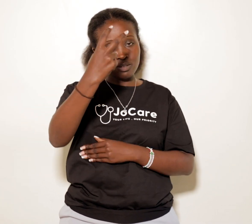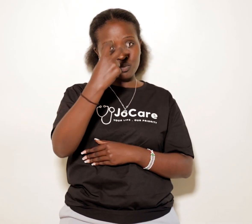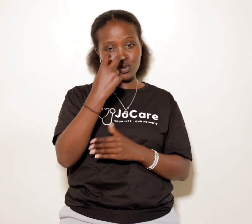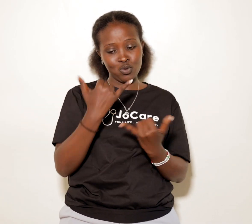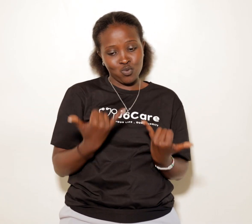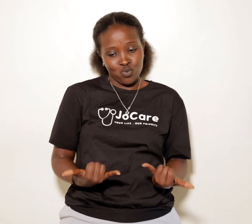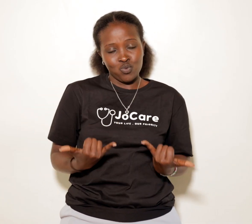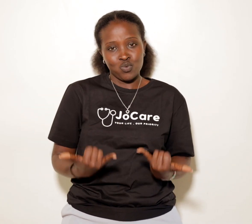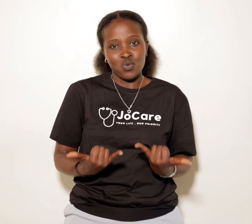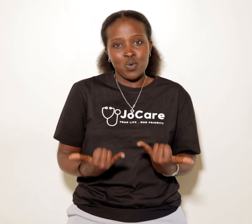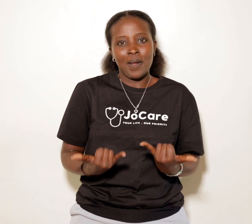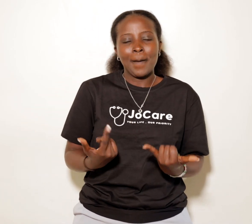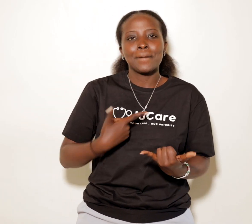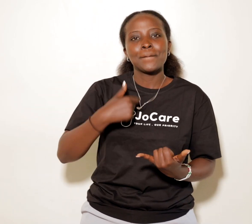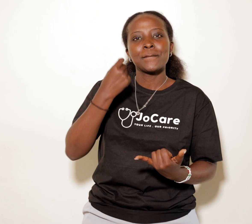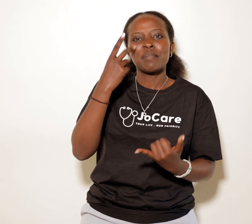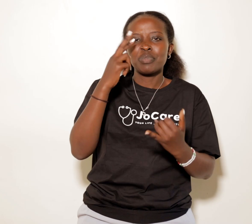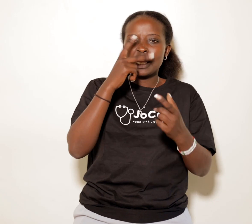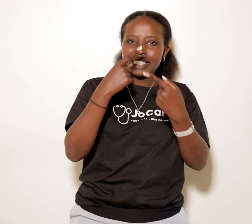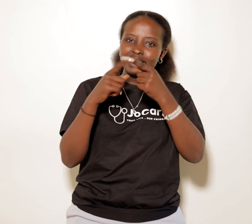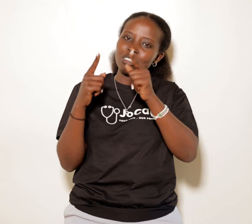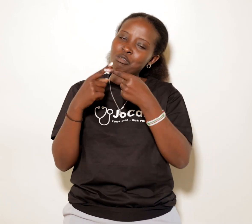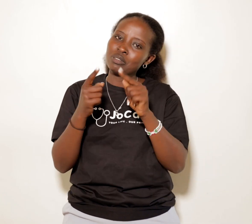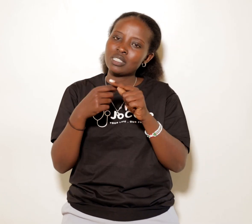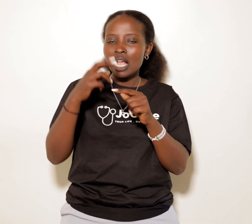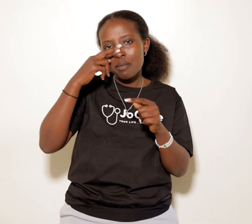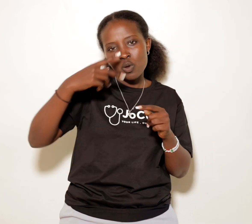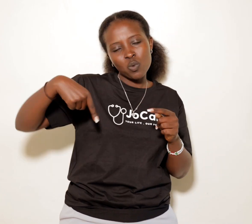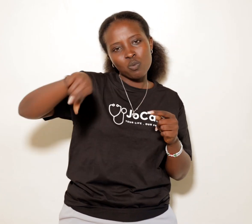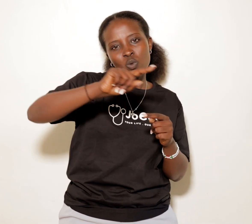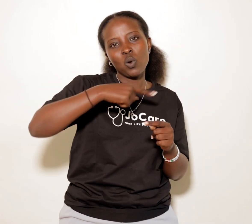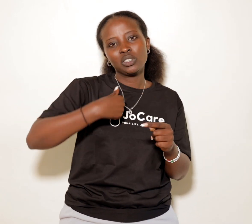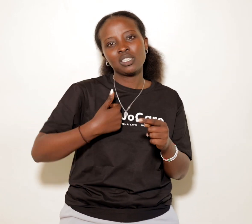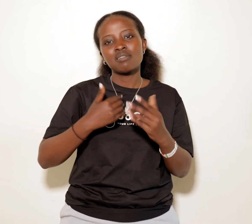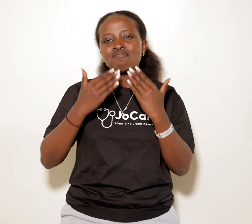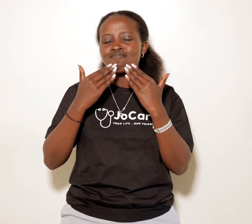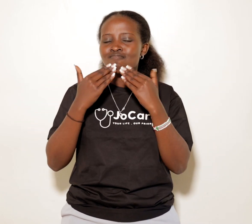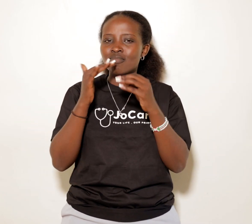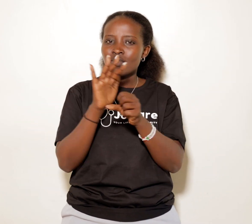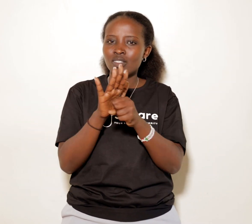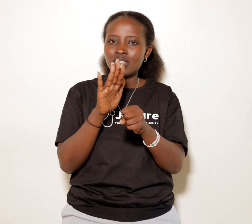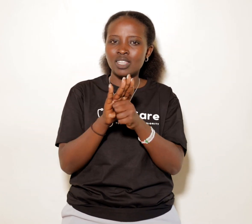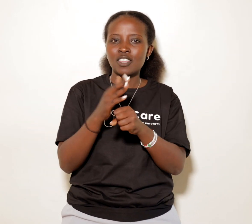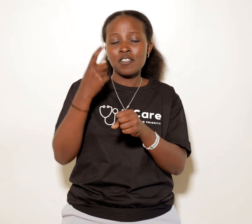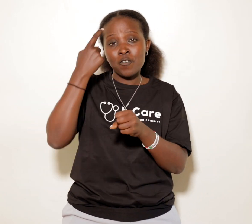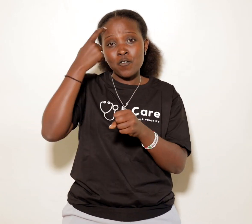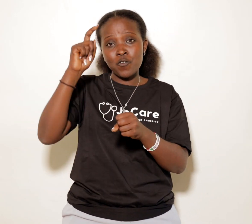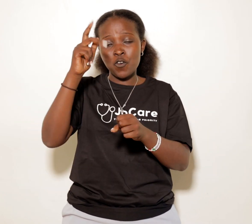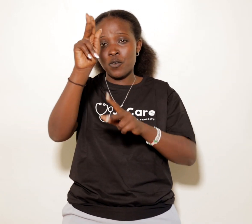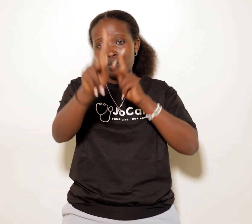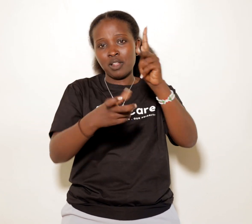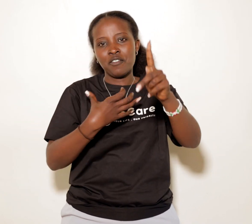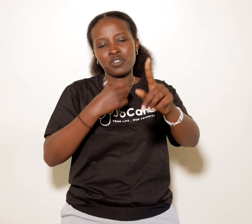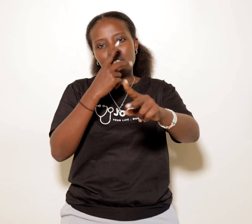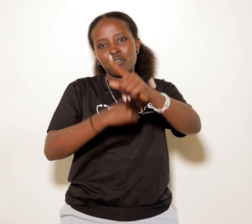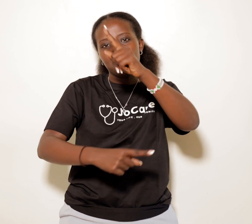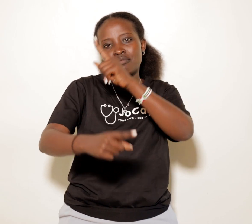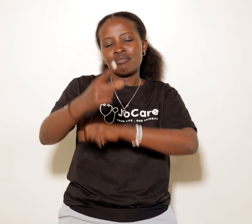going to know many things about how we can bring a gap, mostly for the people with disability, to know more about sexual